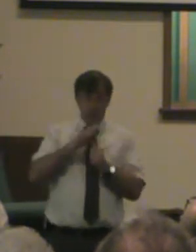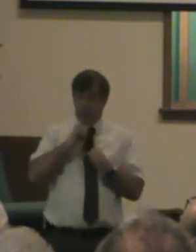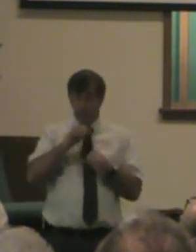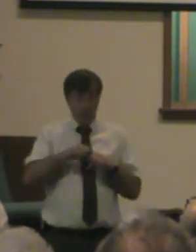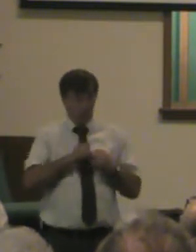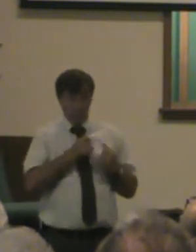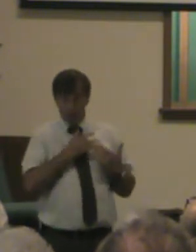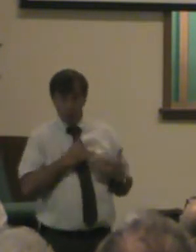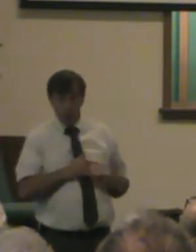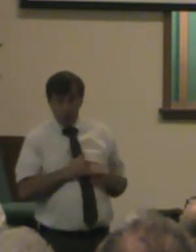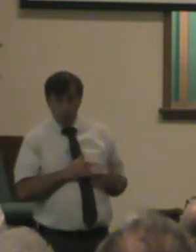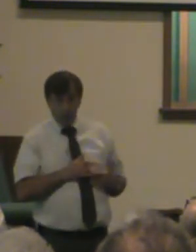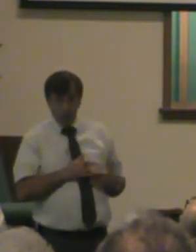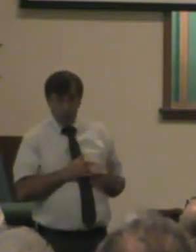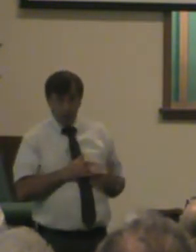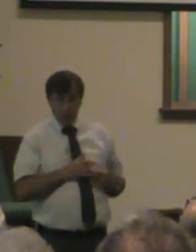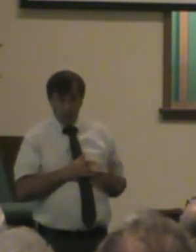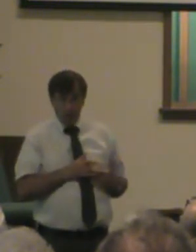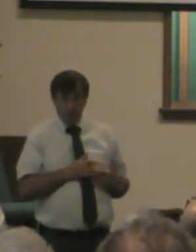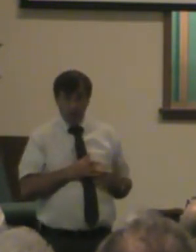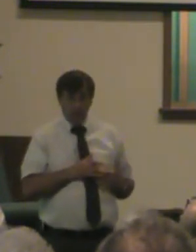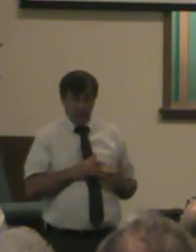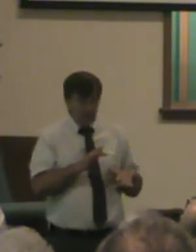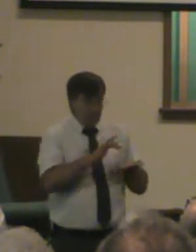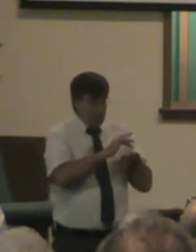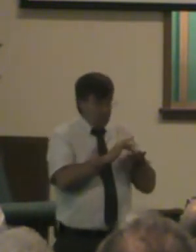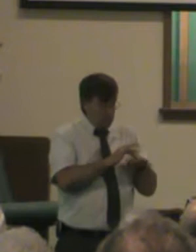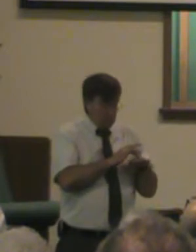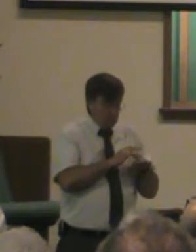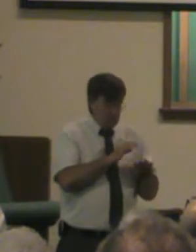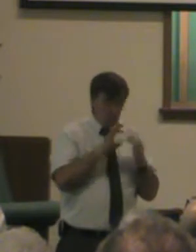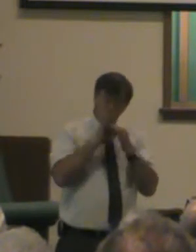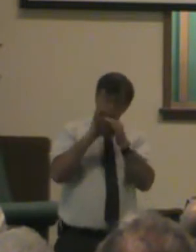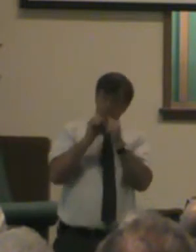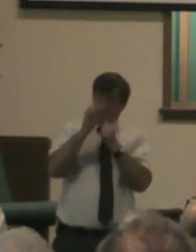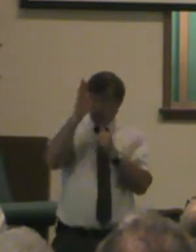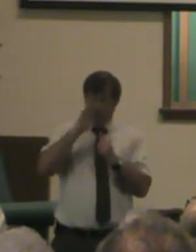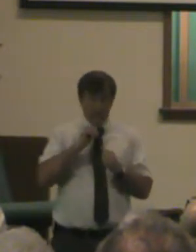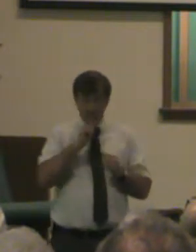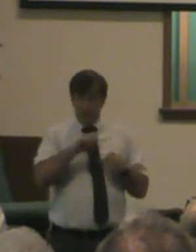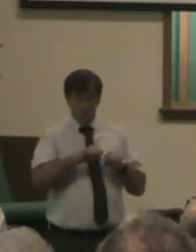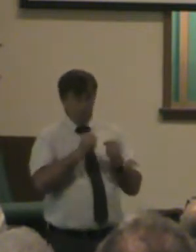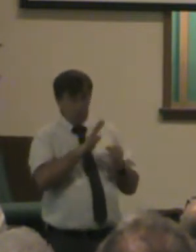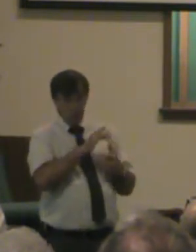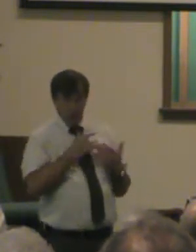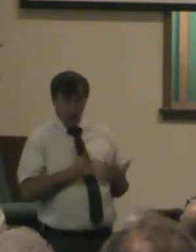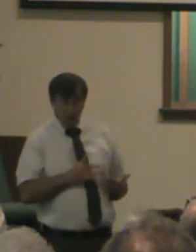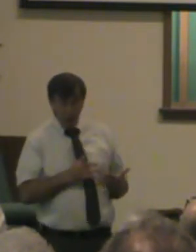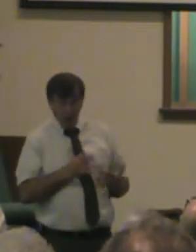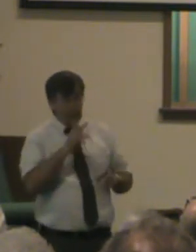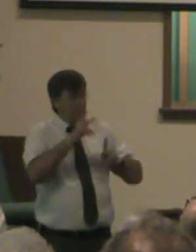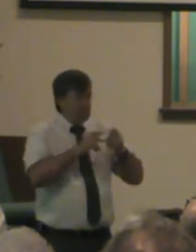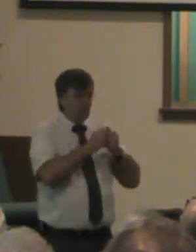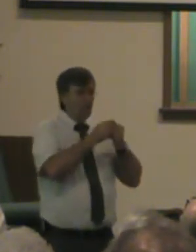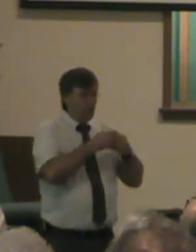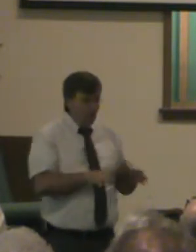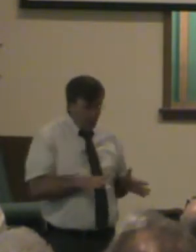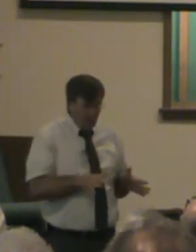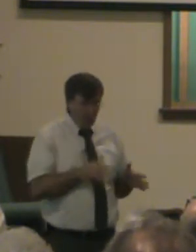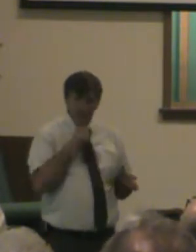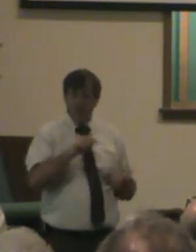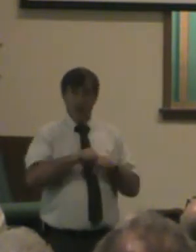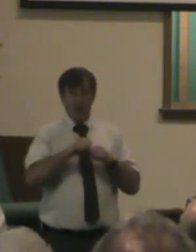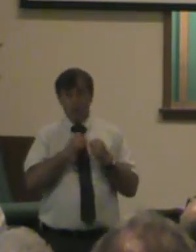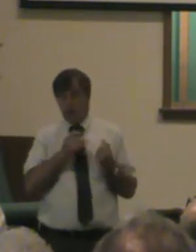if a superficial relationship, religious relation with God doesn't break your heart, if folks being lost does not